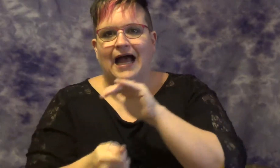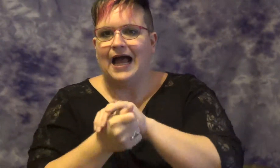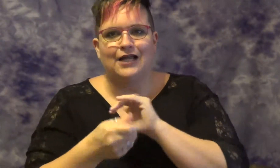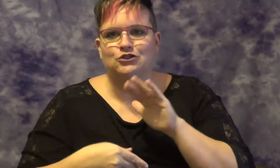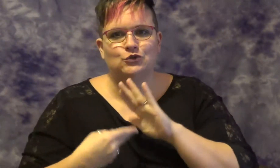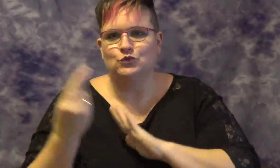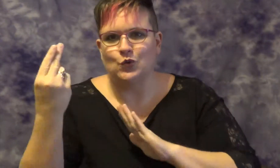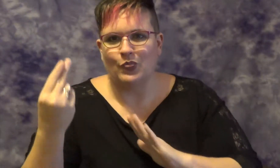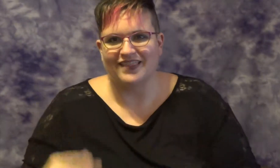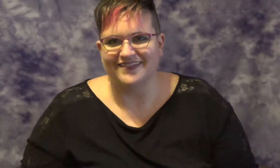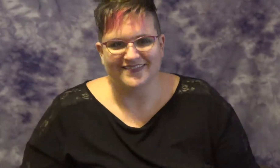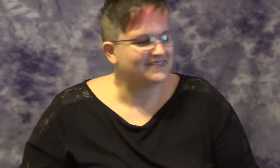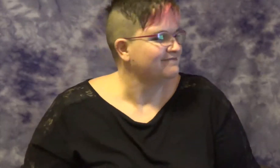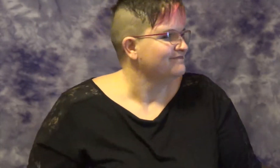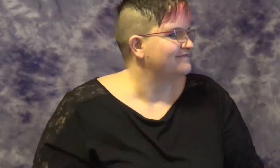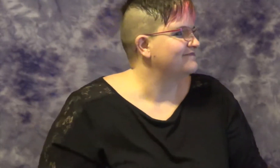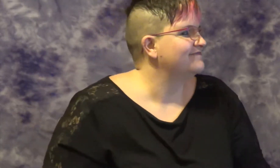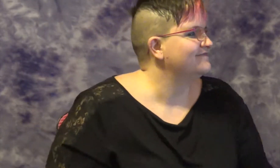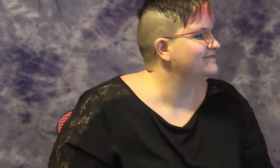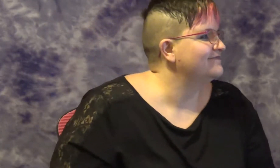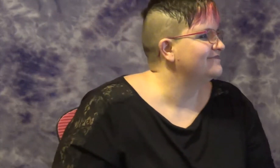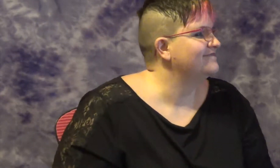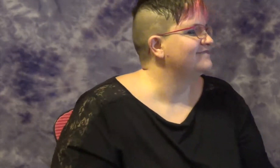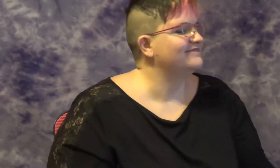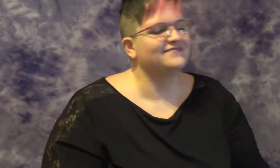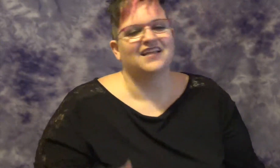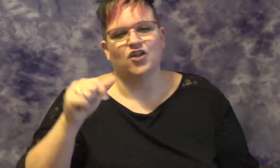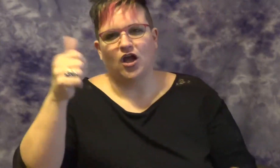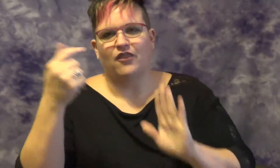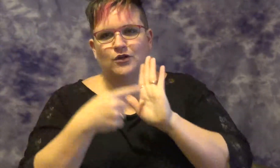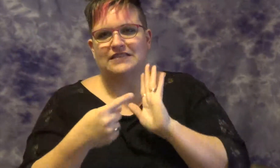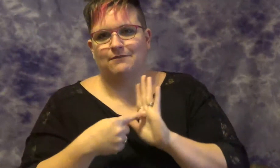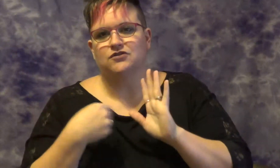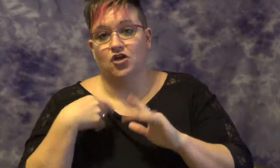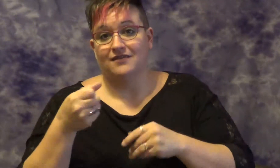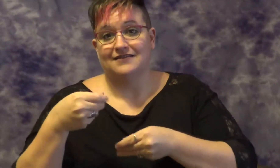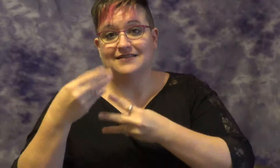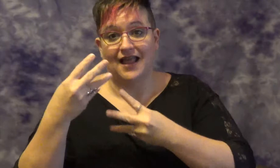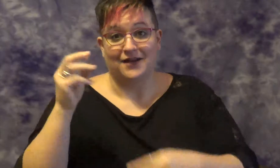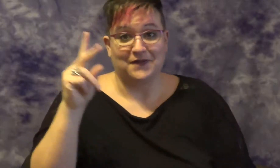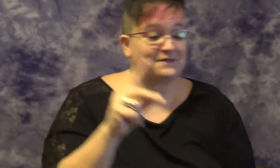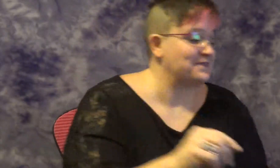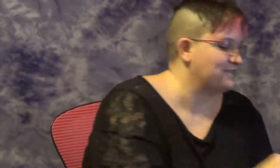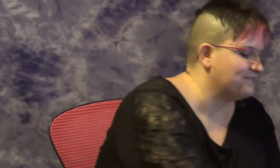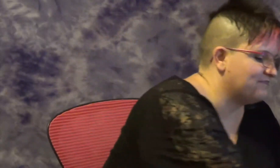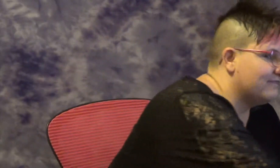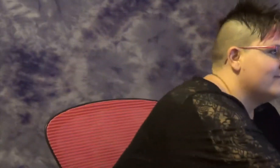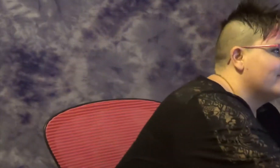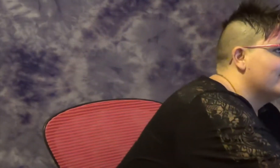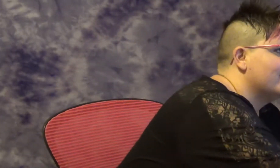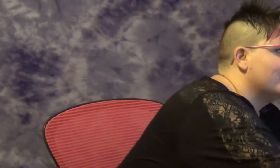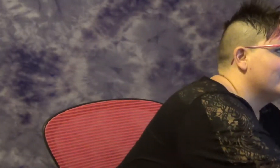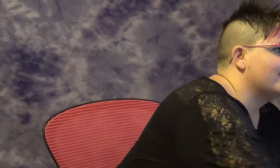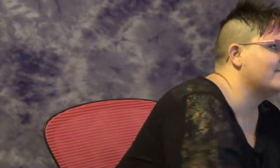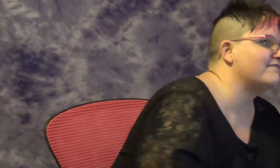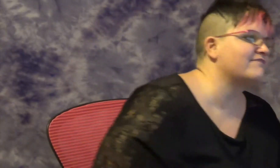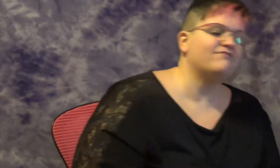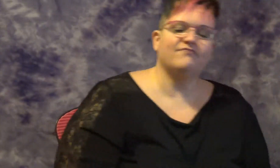They don't ever hide the truth or, talk and beat around the bush. I'll talk more about that in other